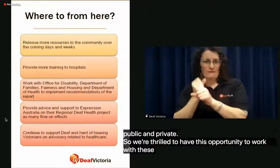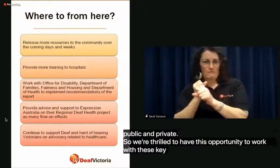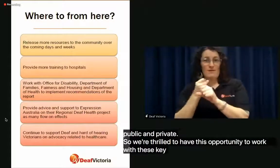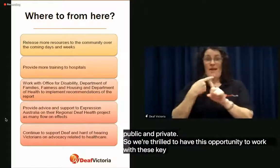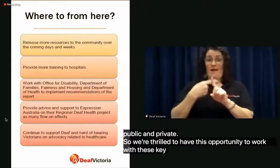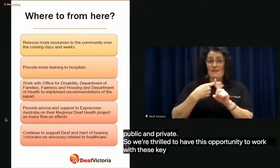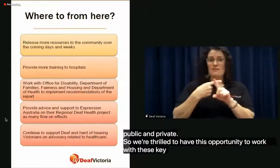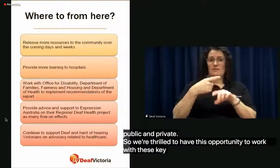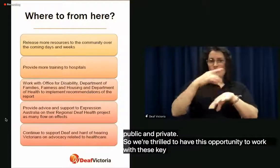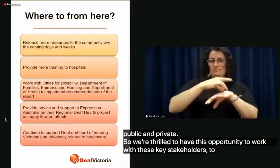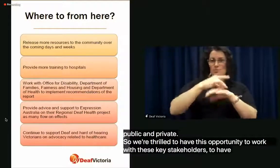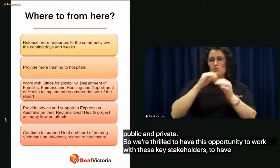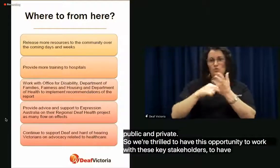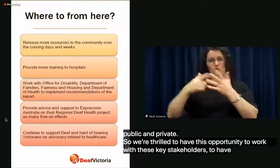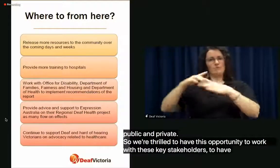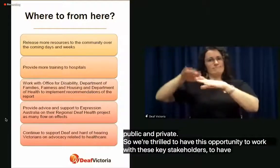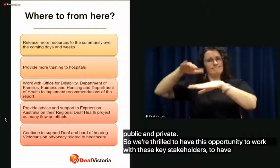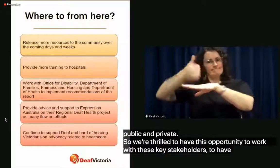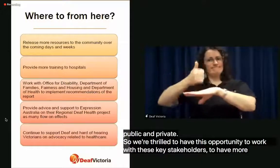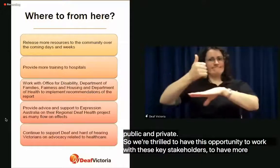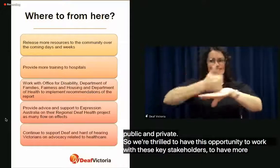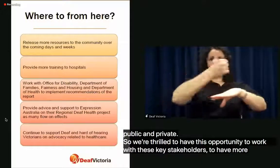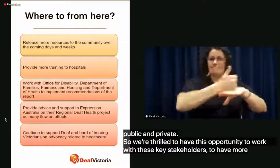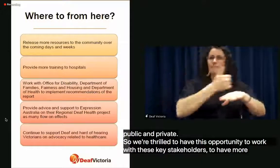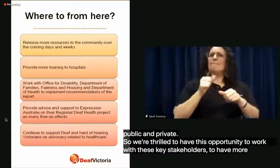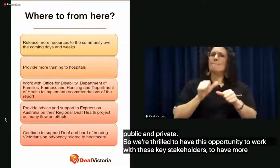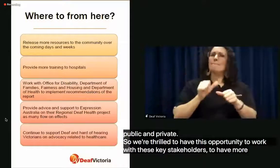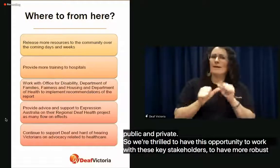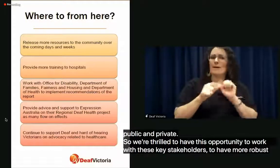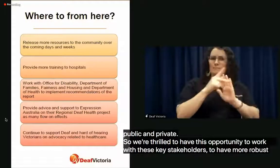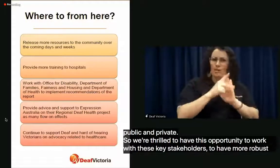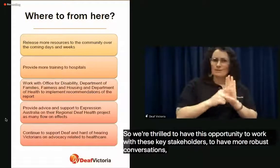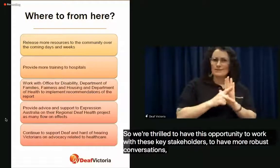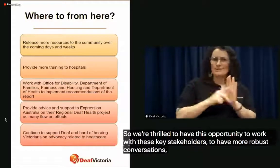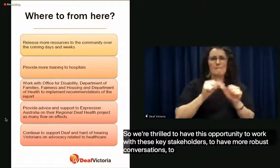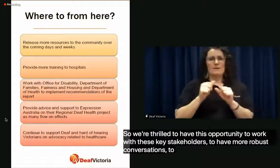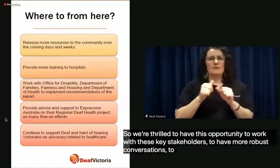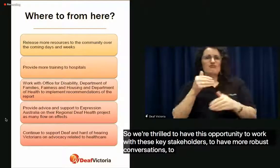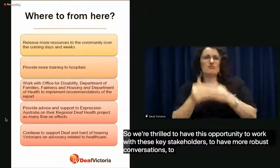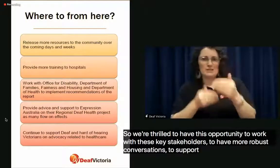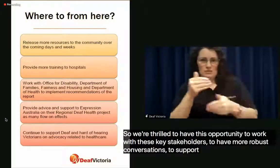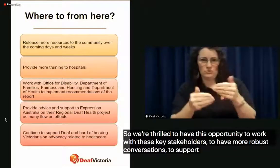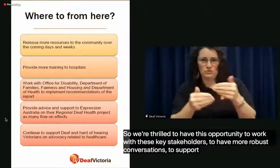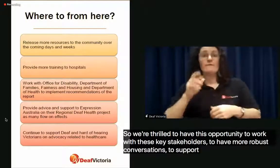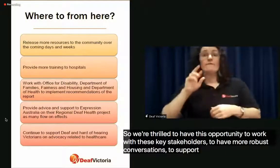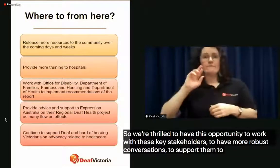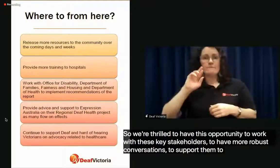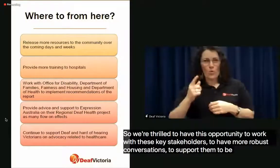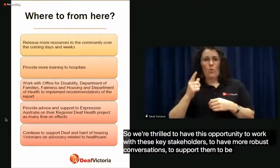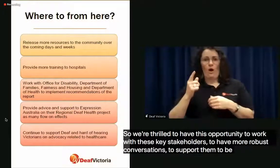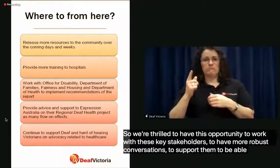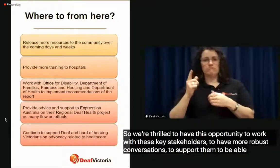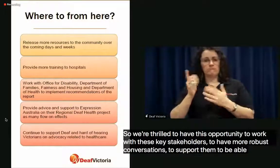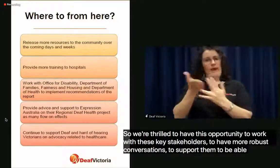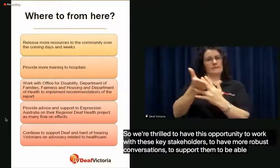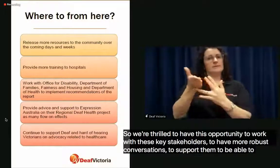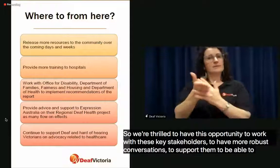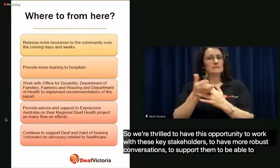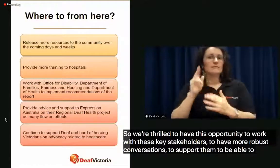conversations, to support them, to be able to provide better policies, better procedures in the